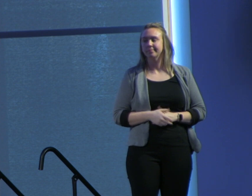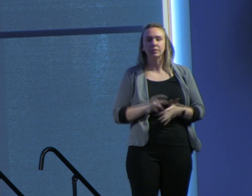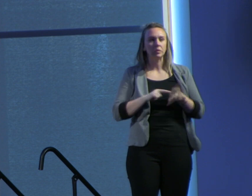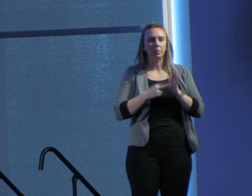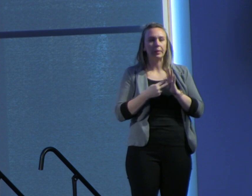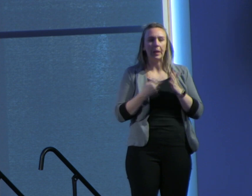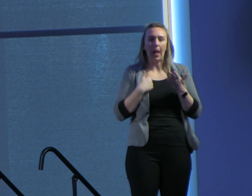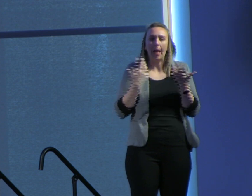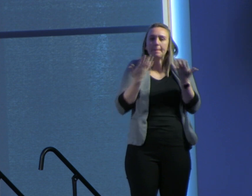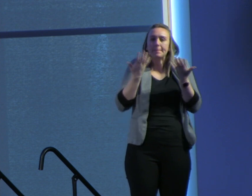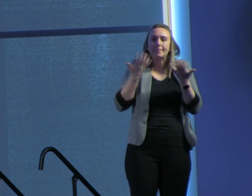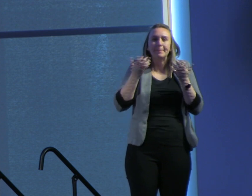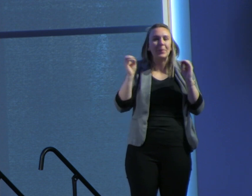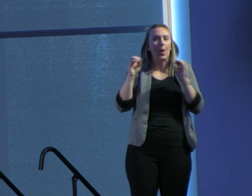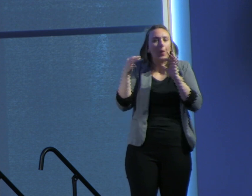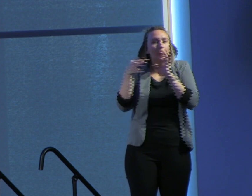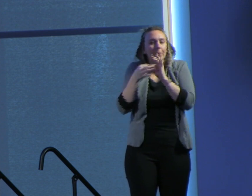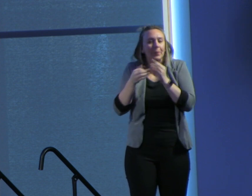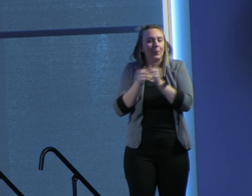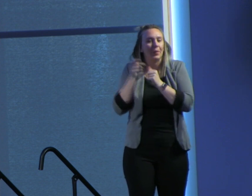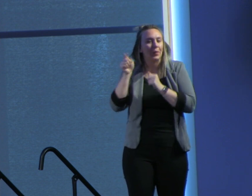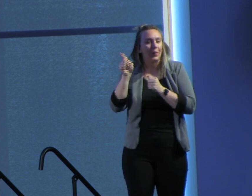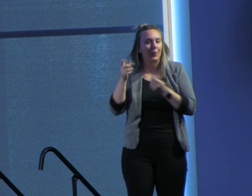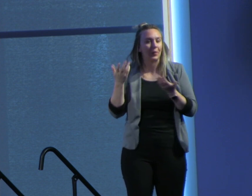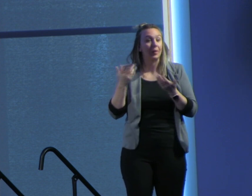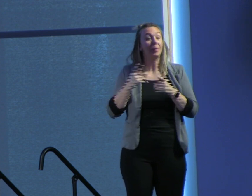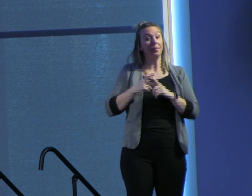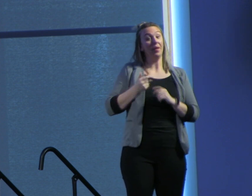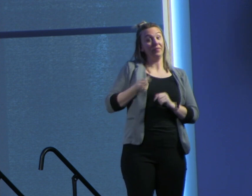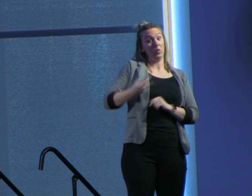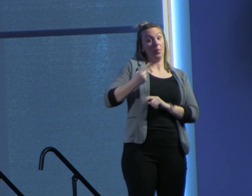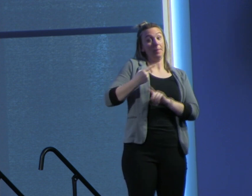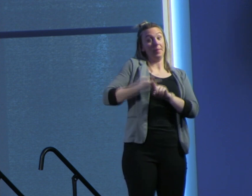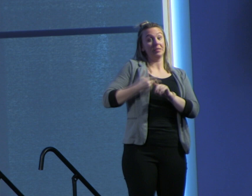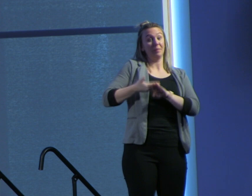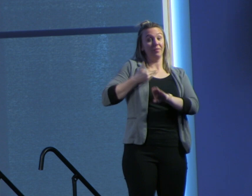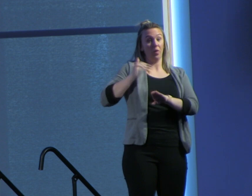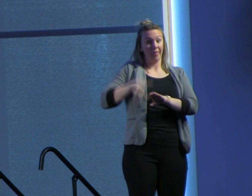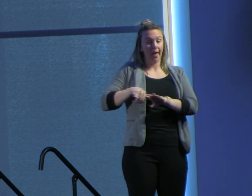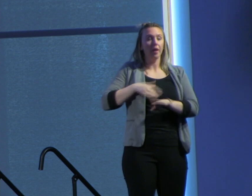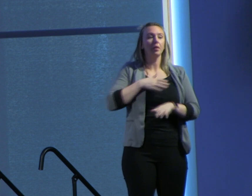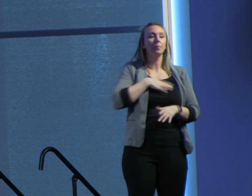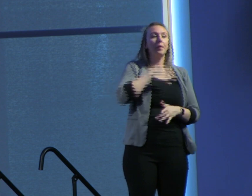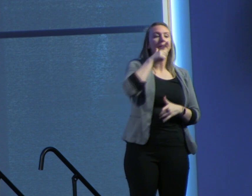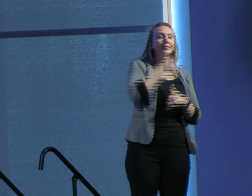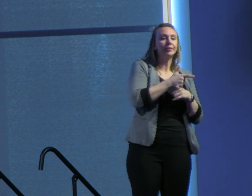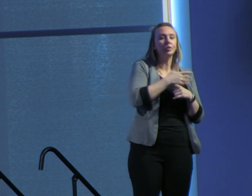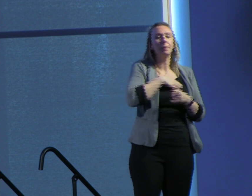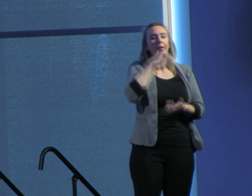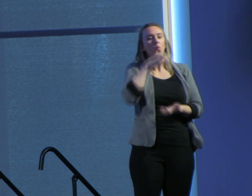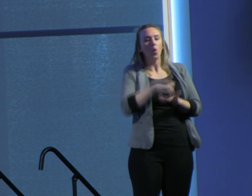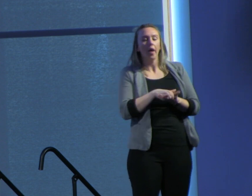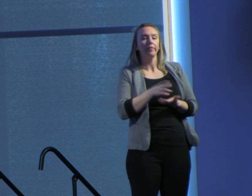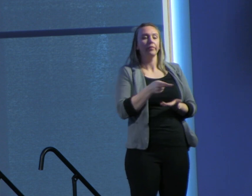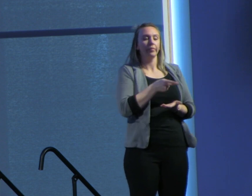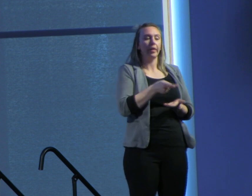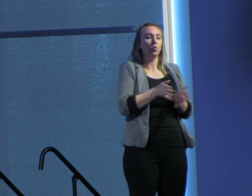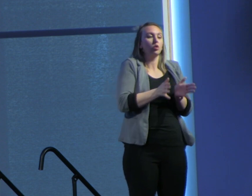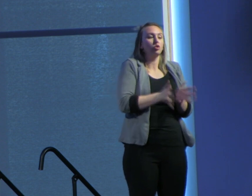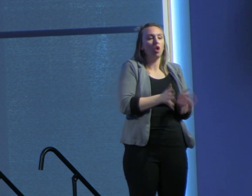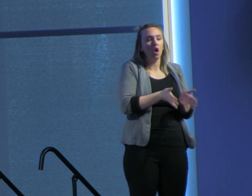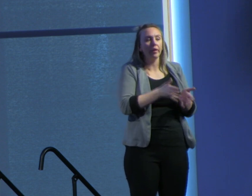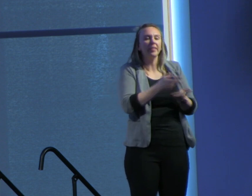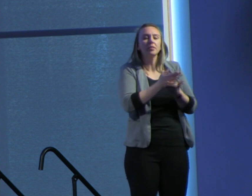relate to her. But a couple months before that, my sister and my wife were talking and going over some